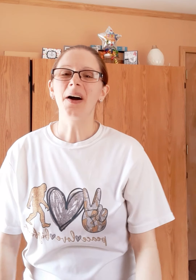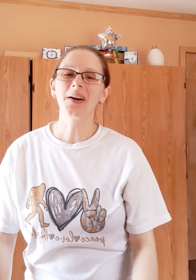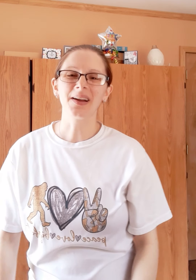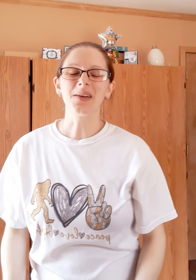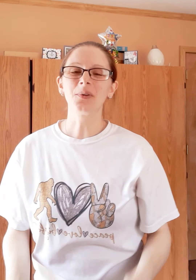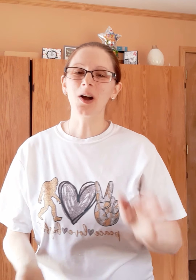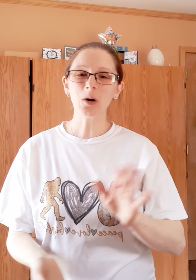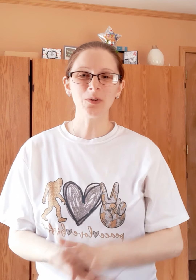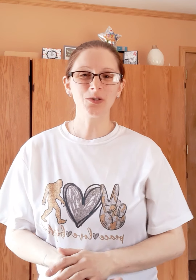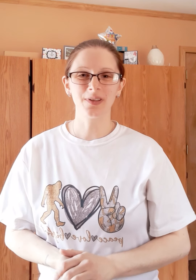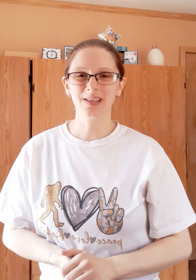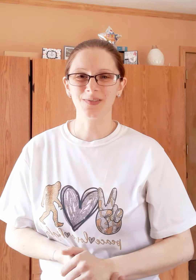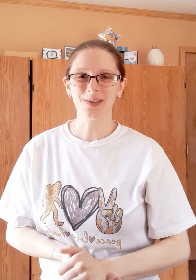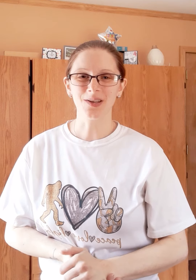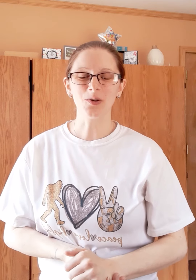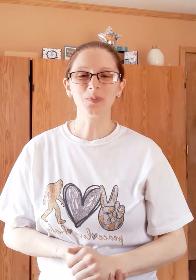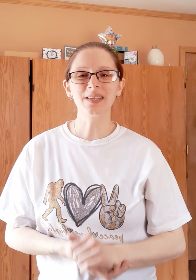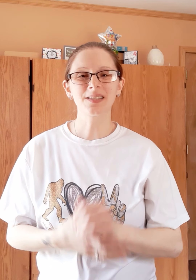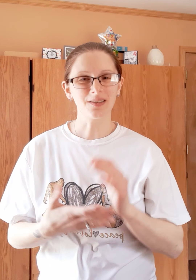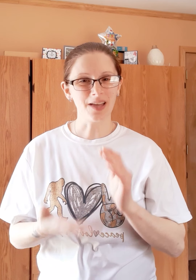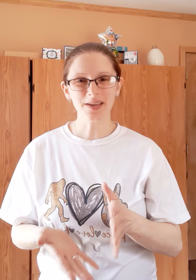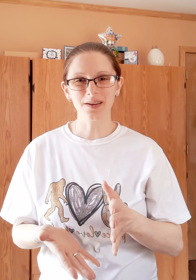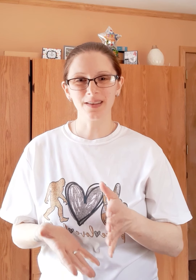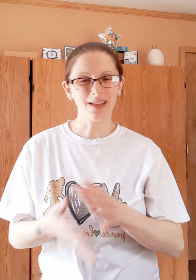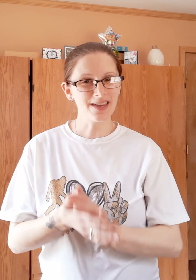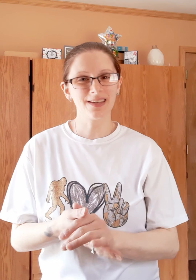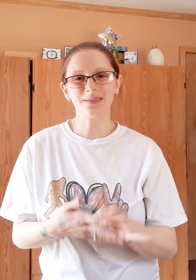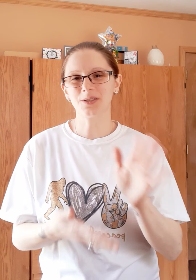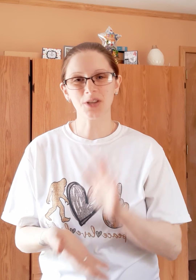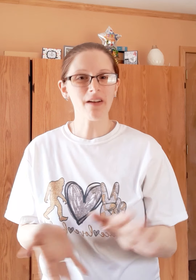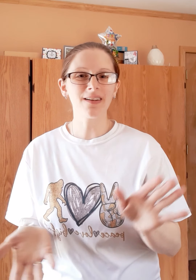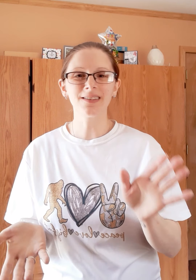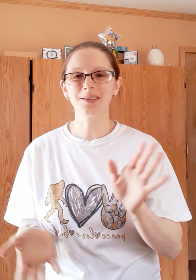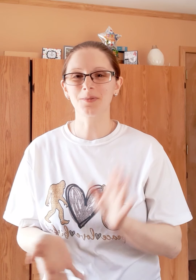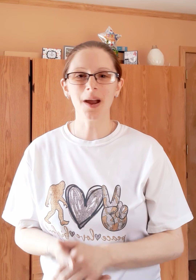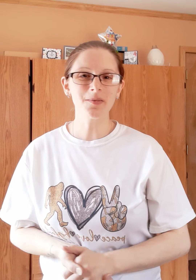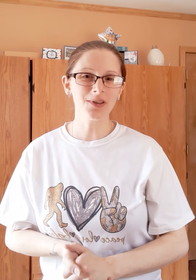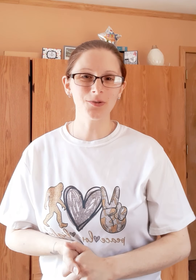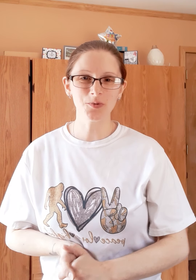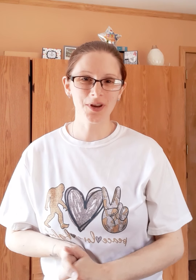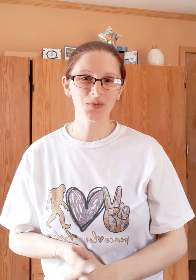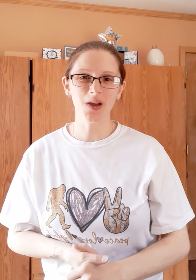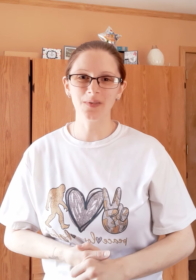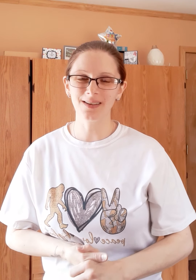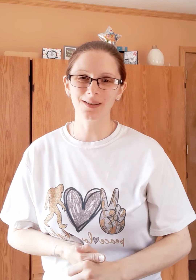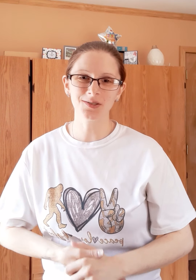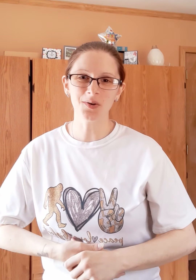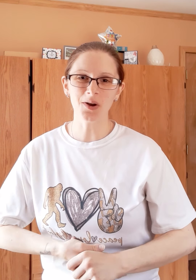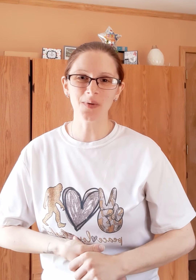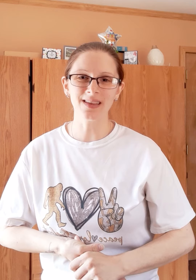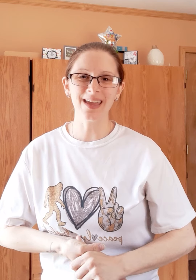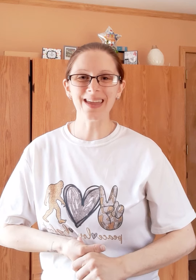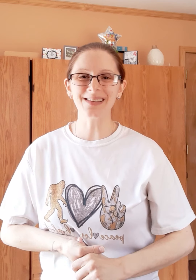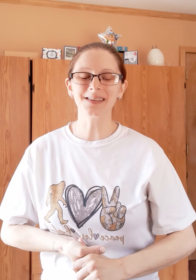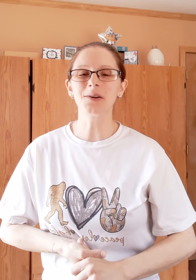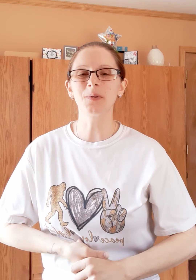All right, well, I hope you enjoyed this video. Please like it, share it, subscribe to my YouTube channel if you have not done so already. ASL with